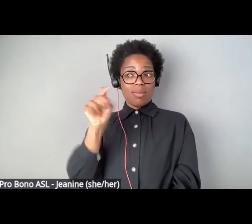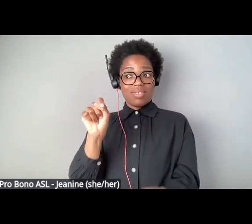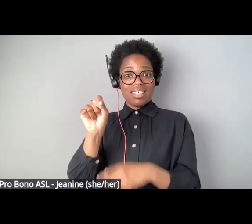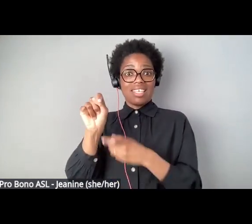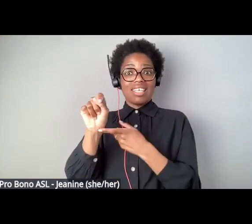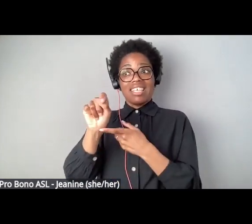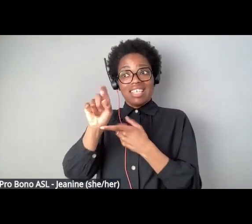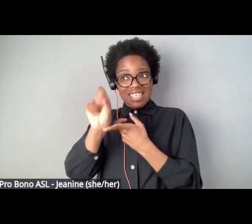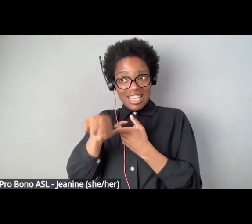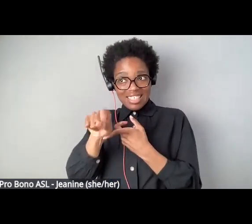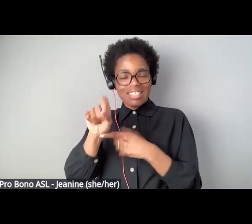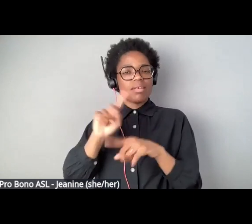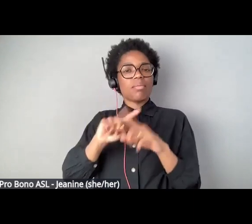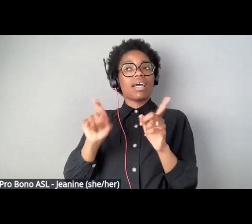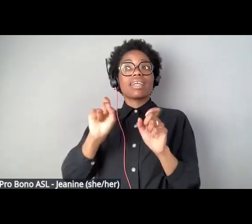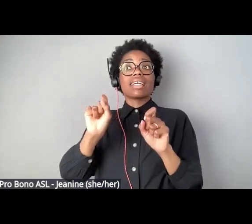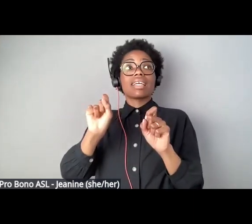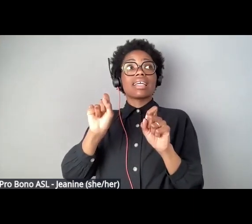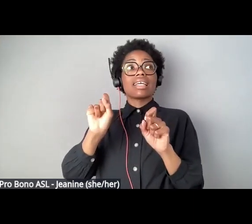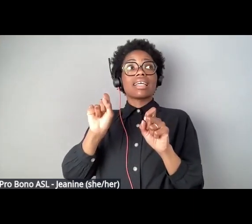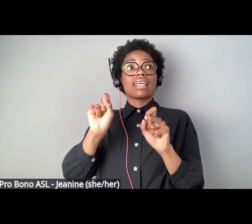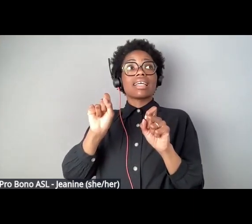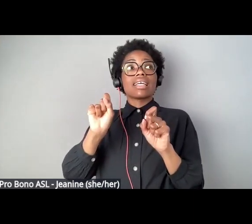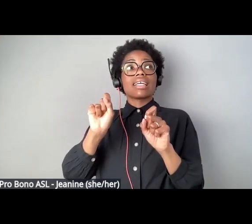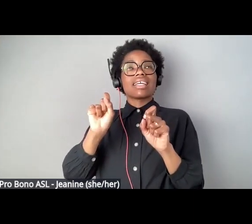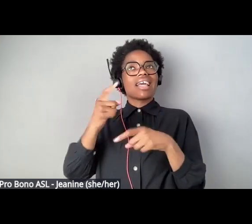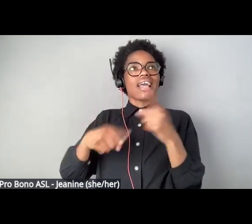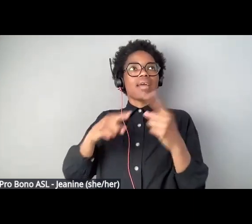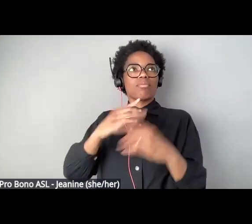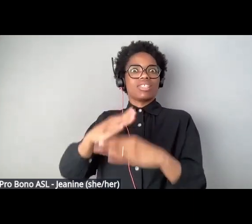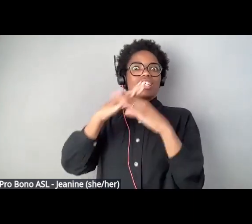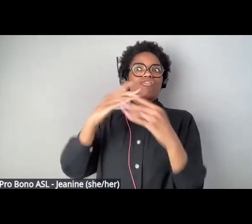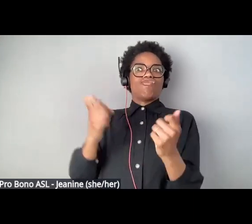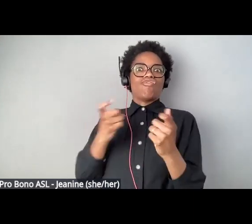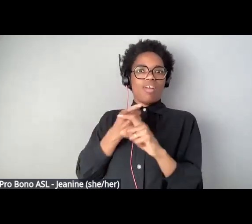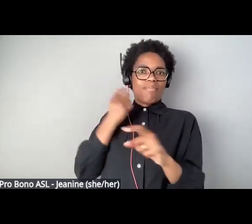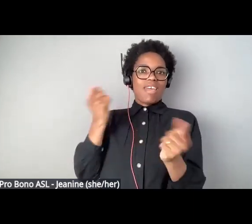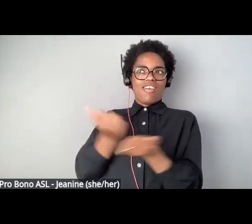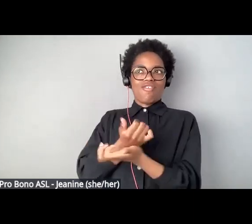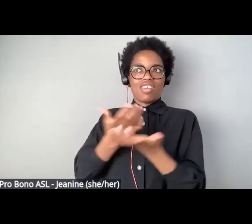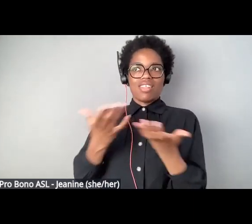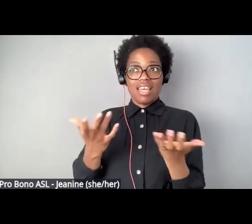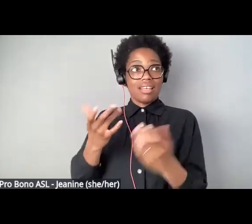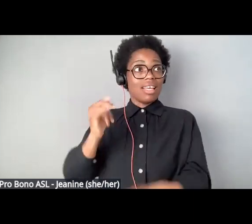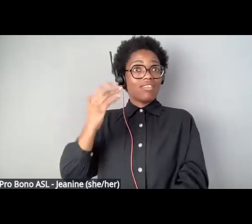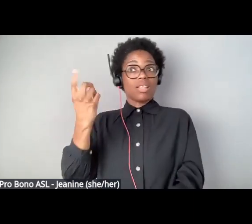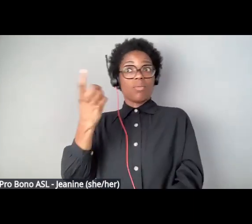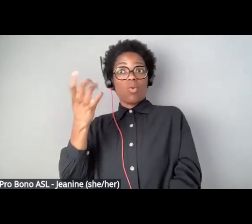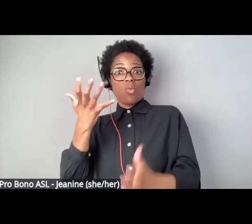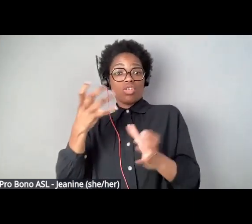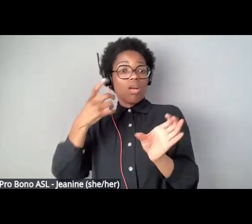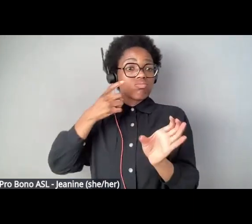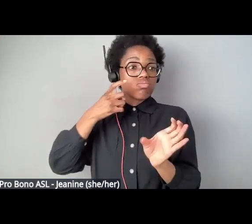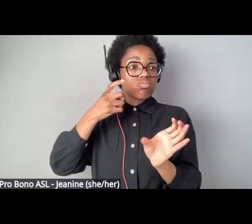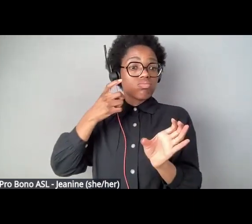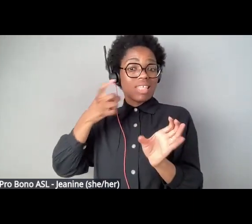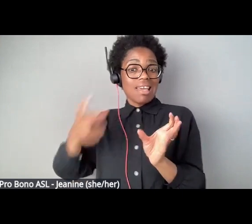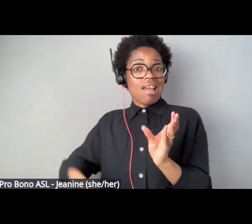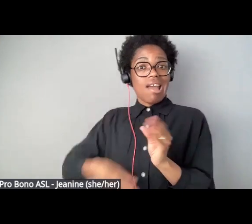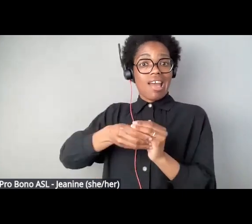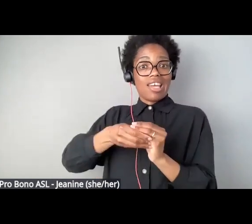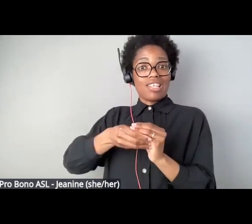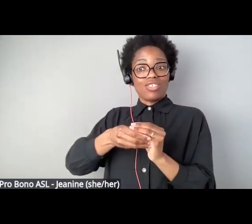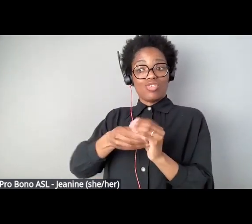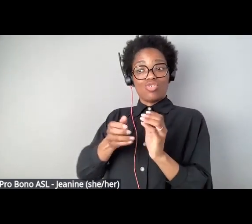to the group chat. VPNs are a wonderful tool and very easy to use for a specific purpose with specific strengths